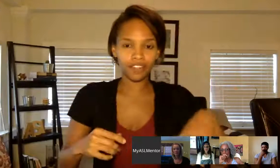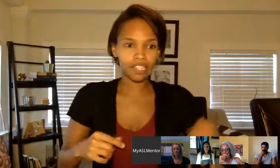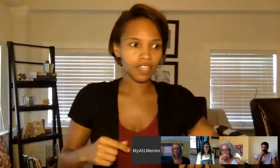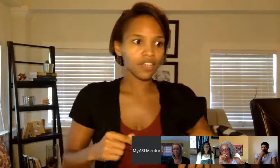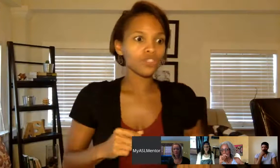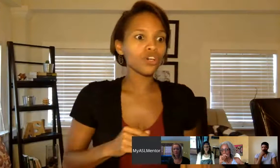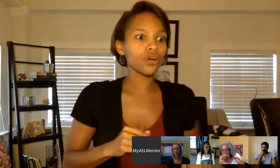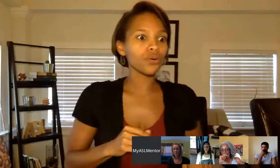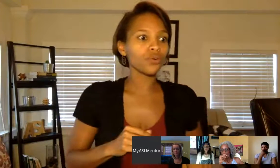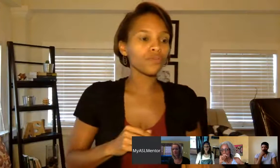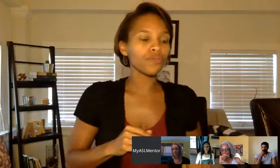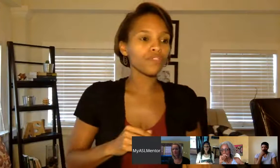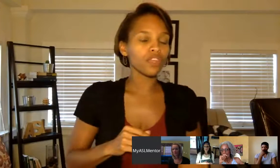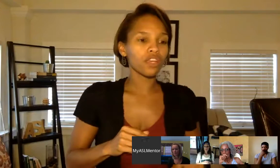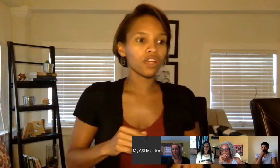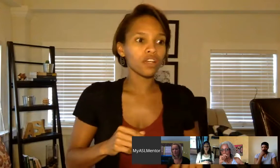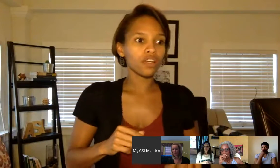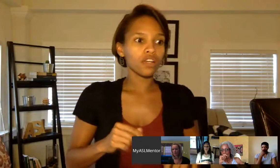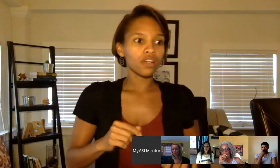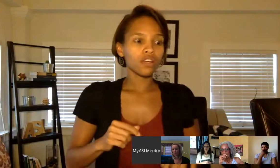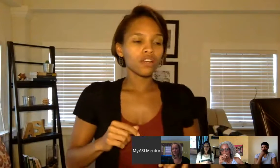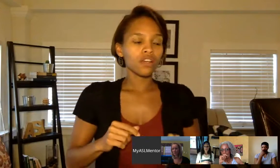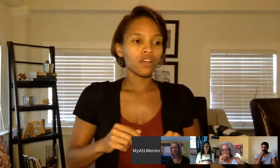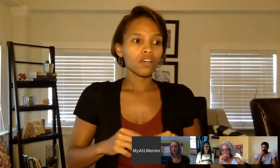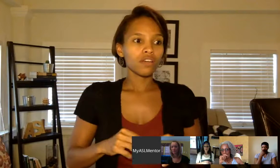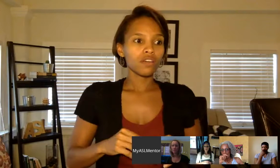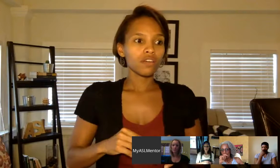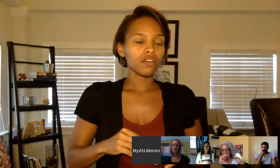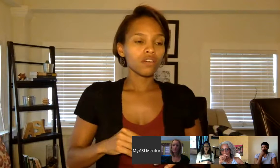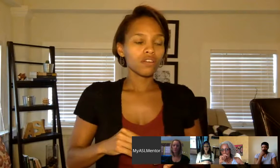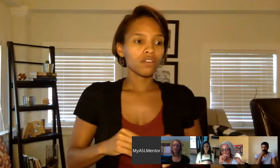happen. So